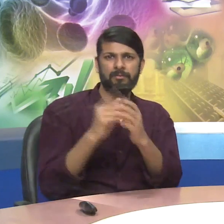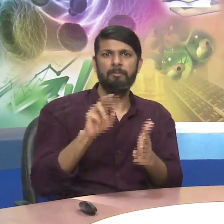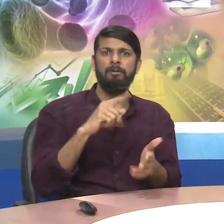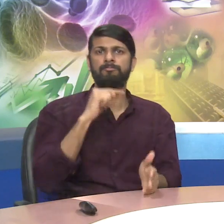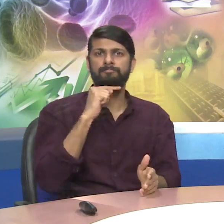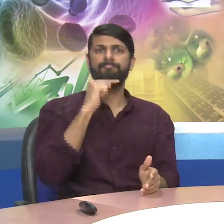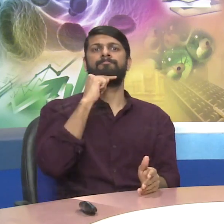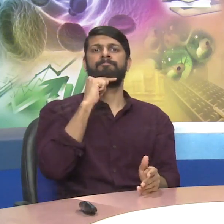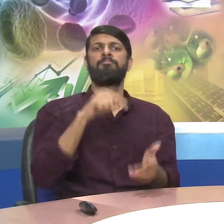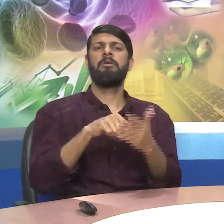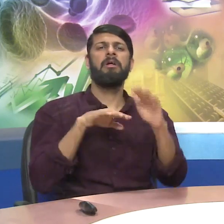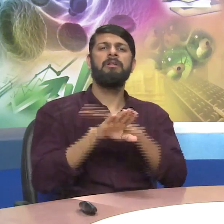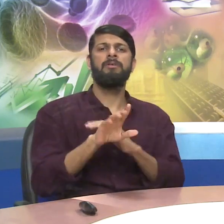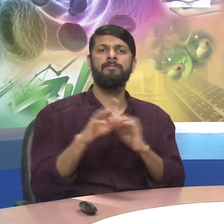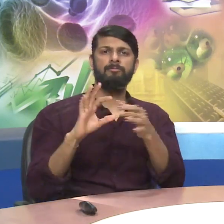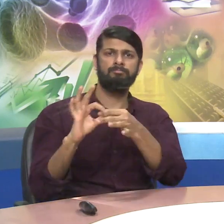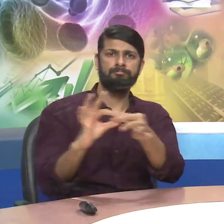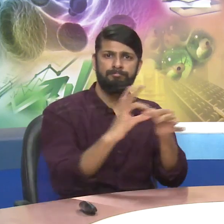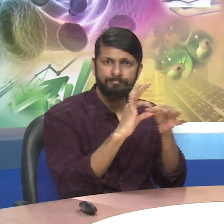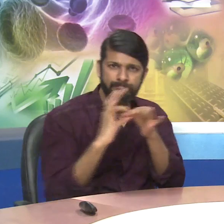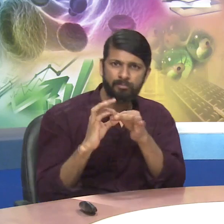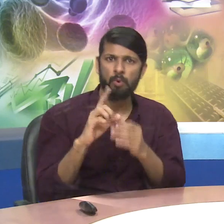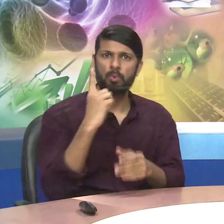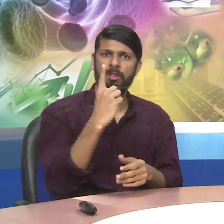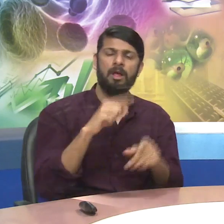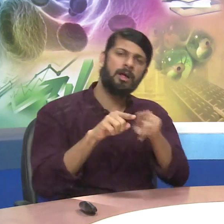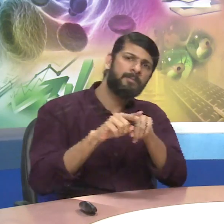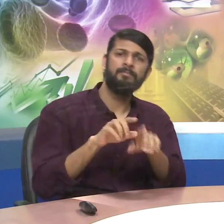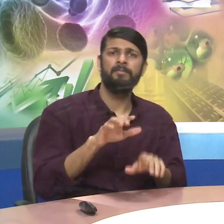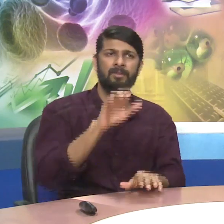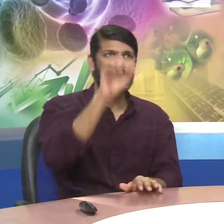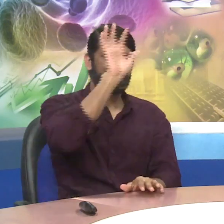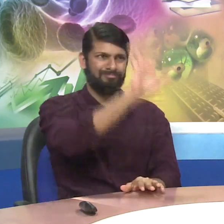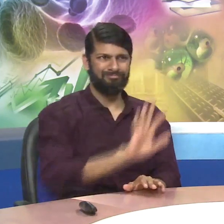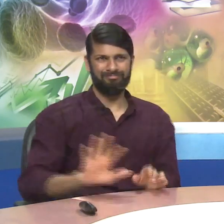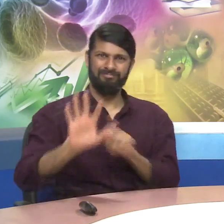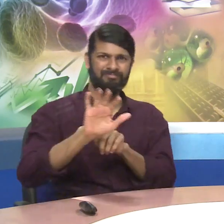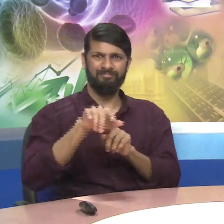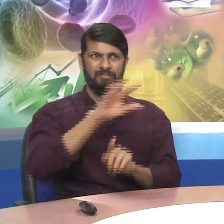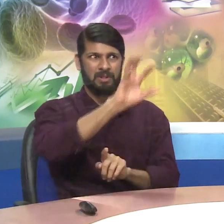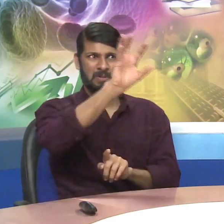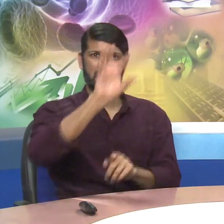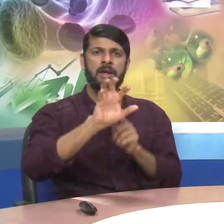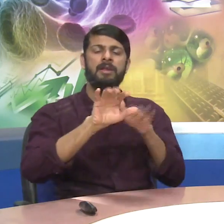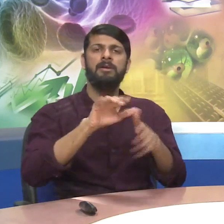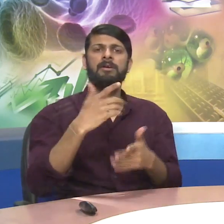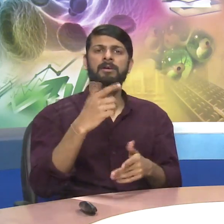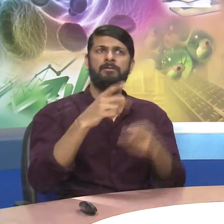And the next point explains the fraternity assuring dignity of the individual and